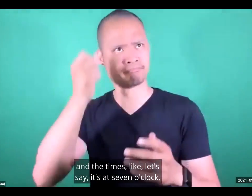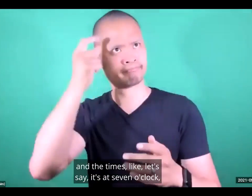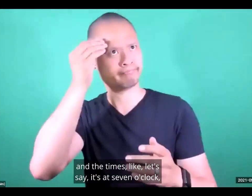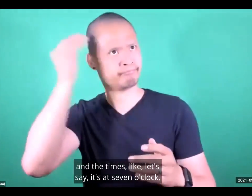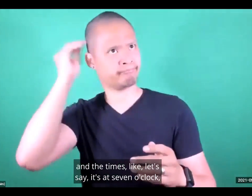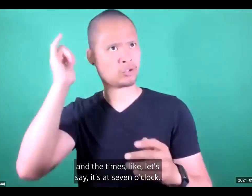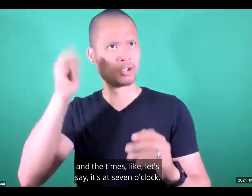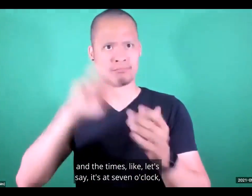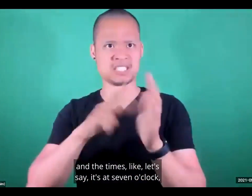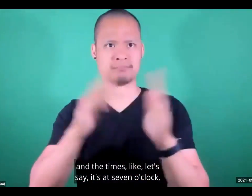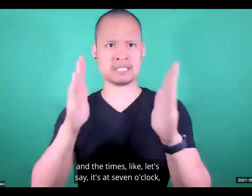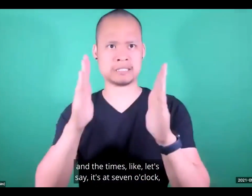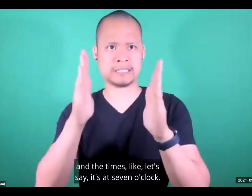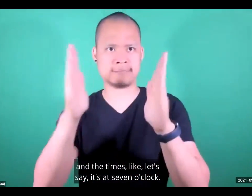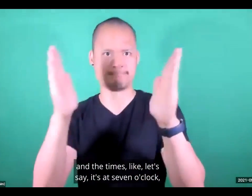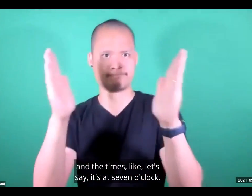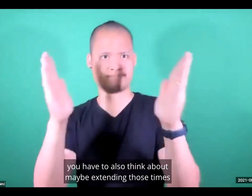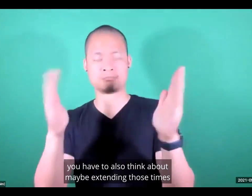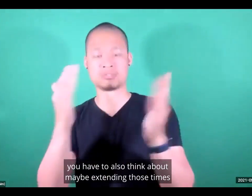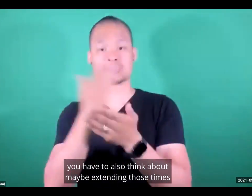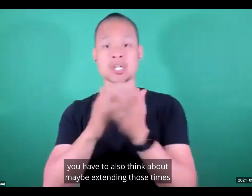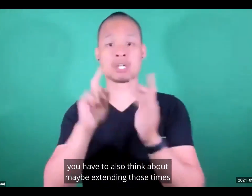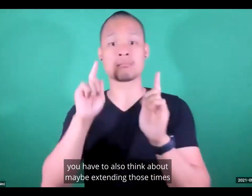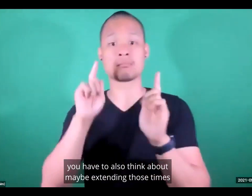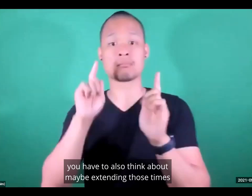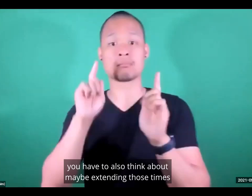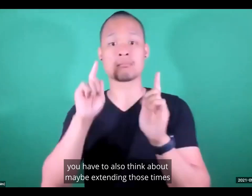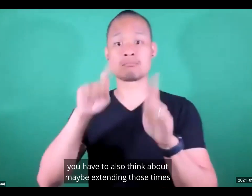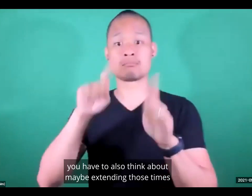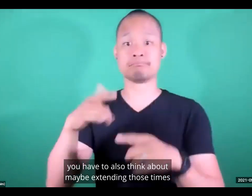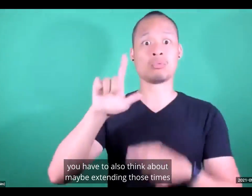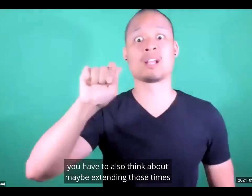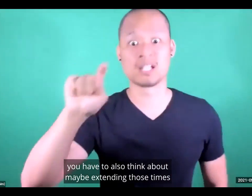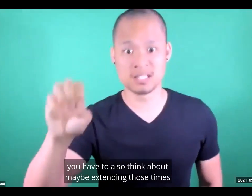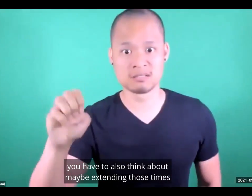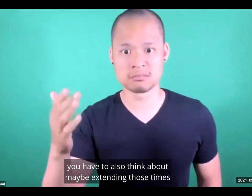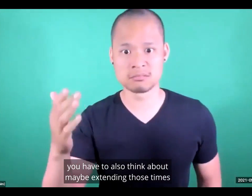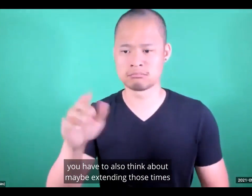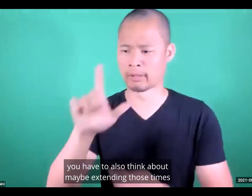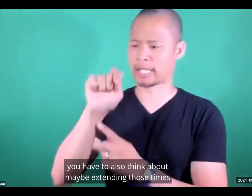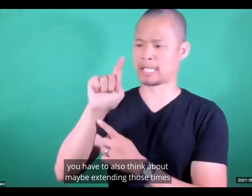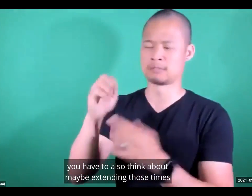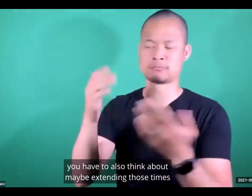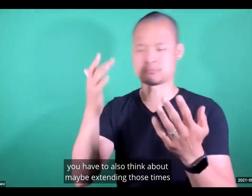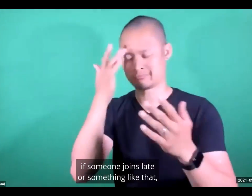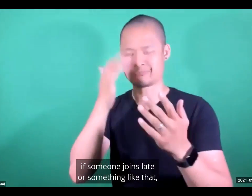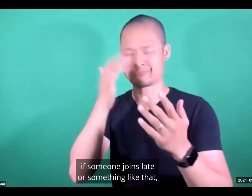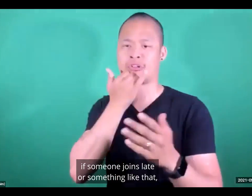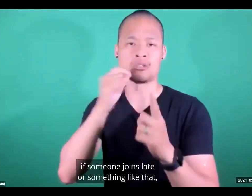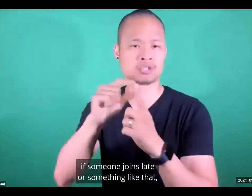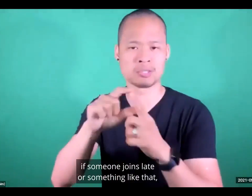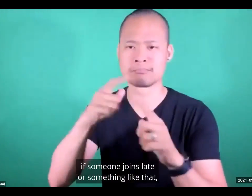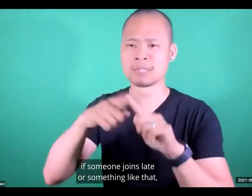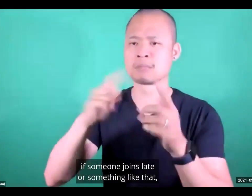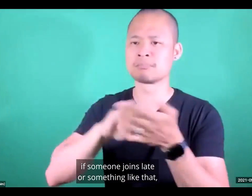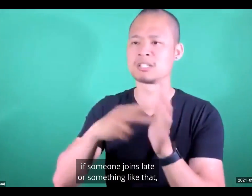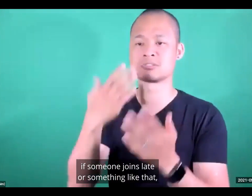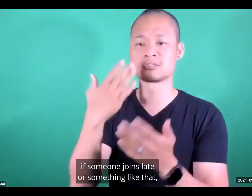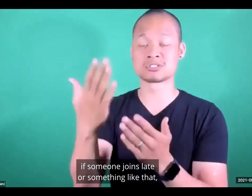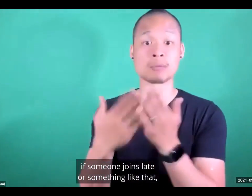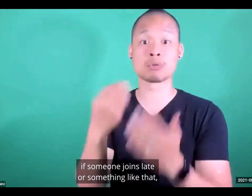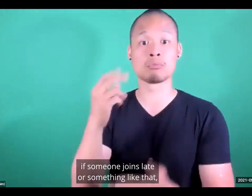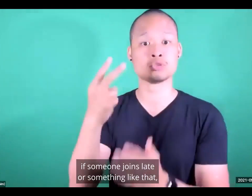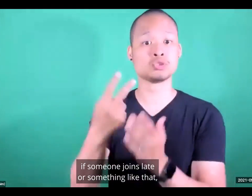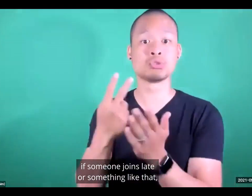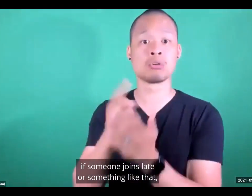like, let's say, you know, it's at 7 o'clock, you have to also think about maybe extending those times, you know,